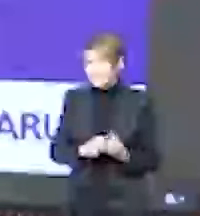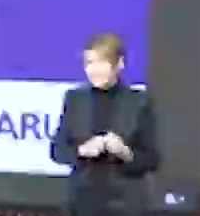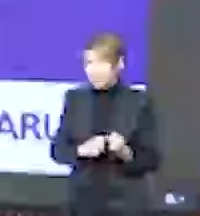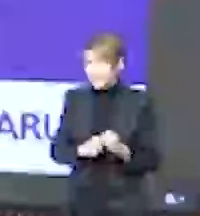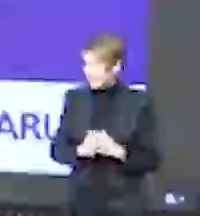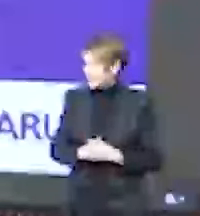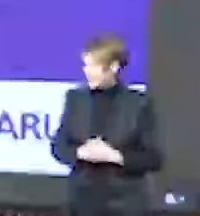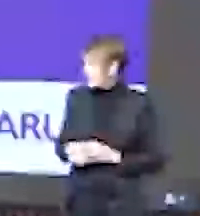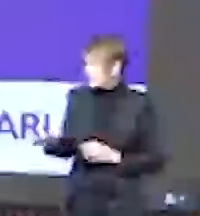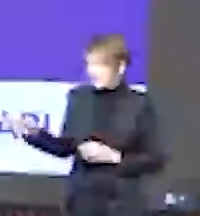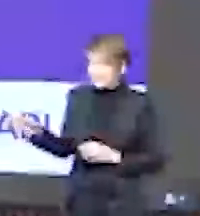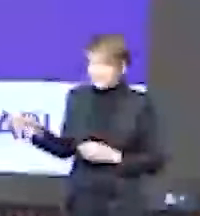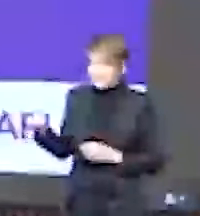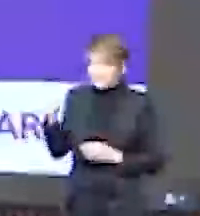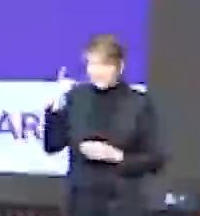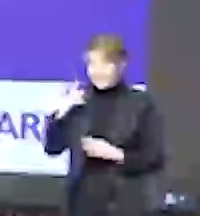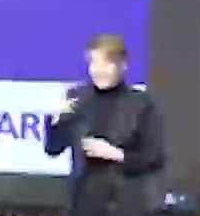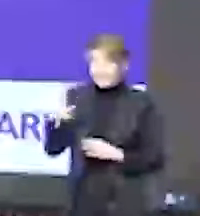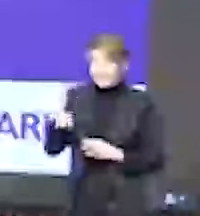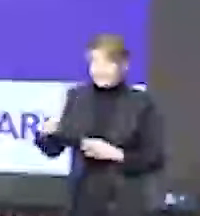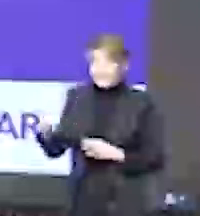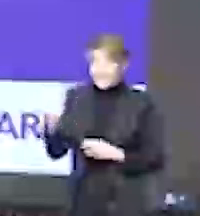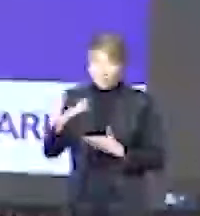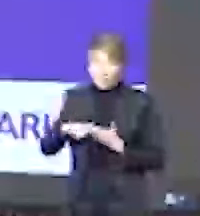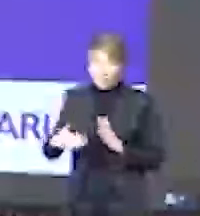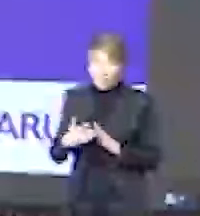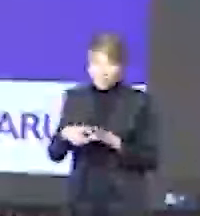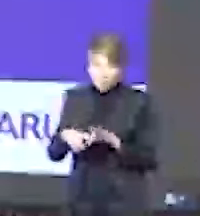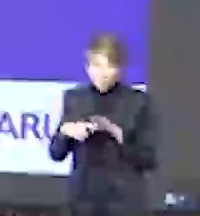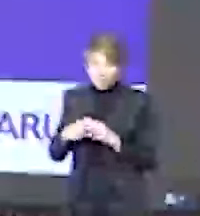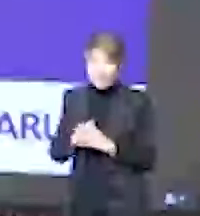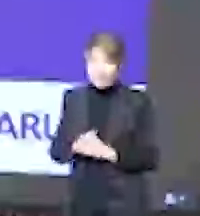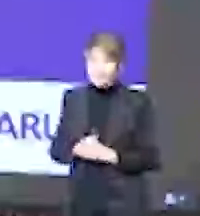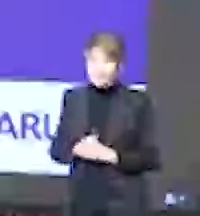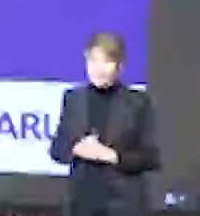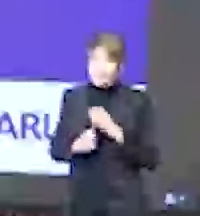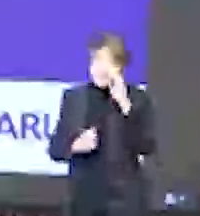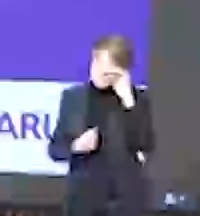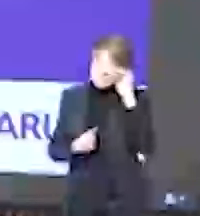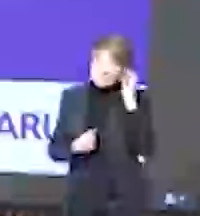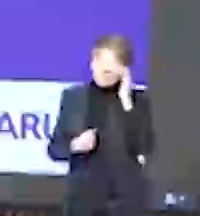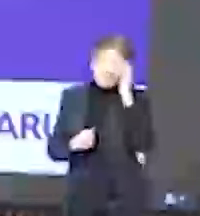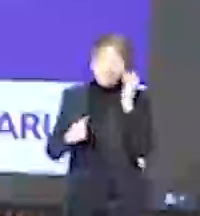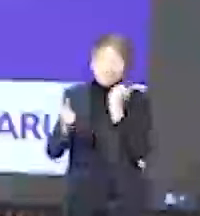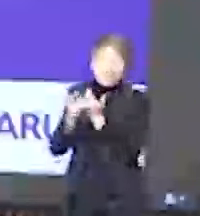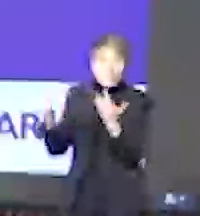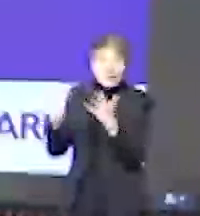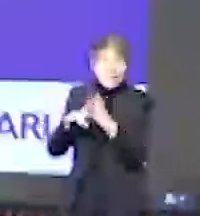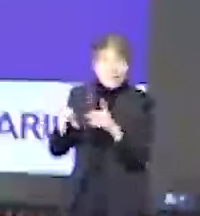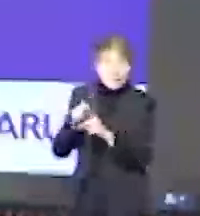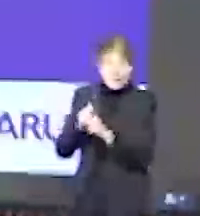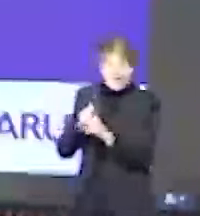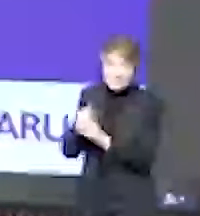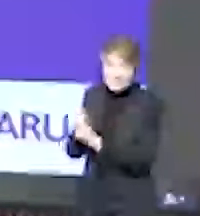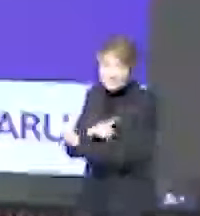And I imagine, and then we'll go to the next and perhaps the last question, it's useful if lots of different parliamentarians, backbenchers are hearing similar things. If you're all